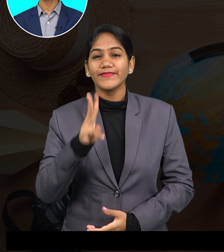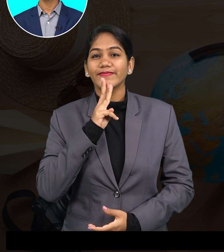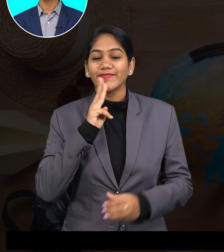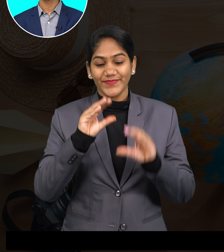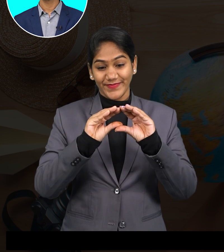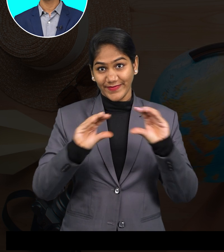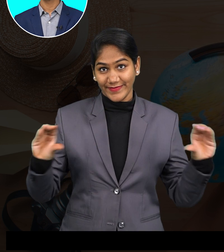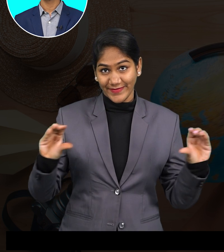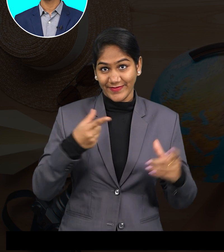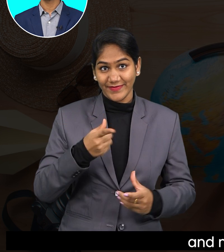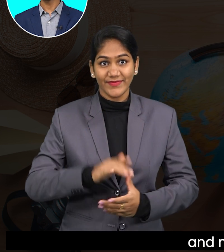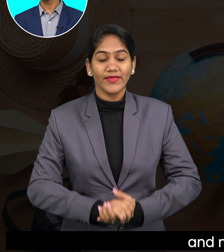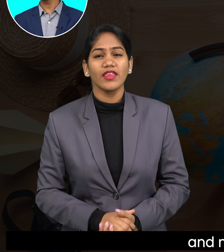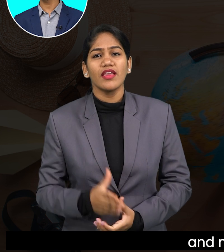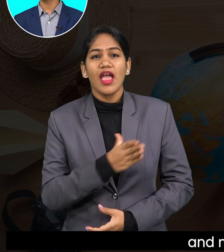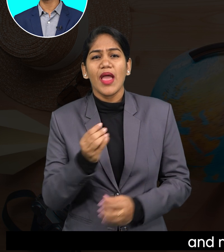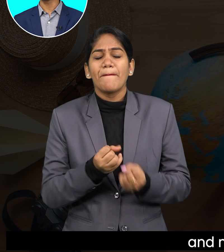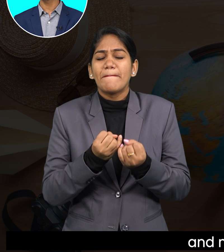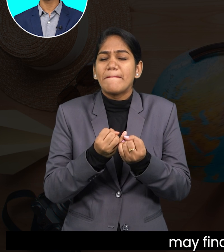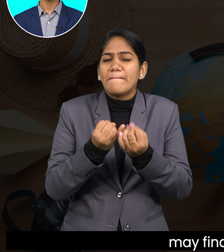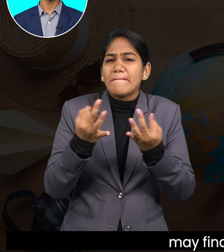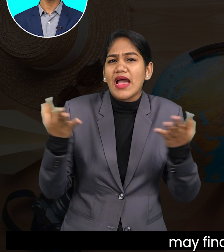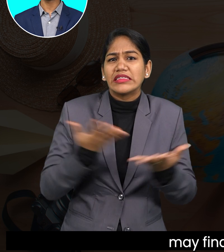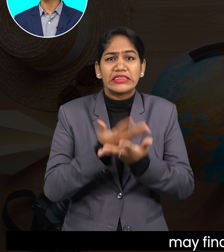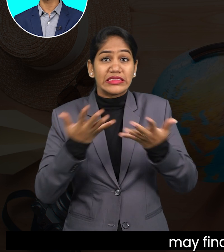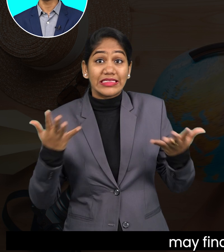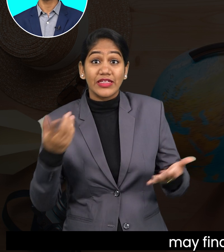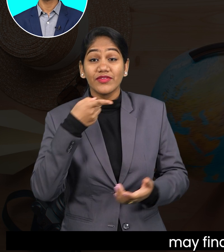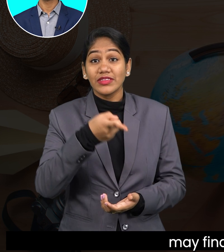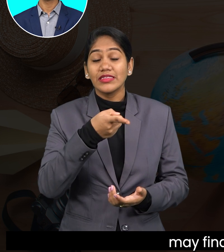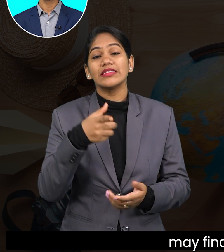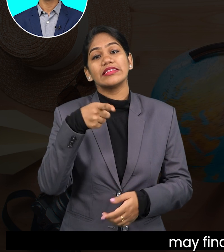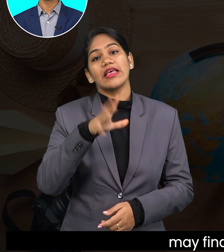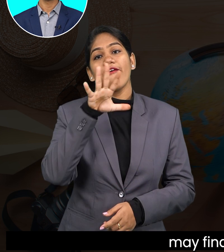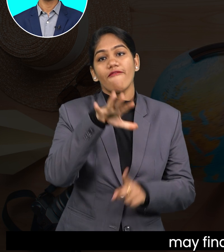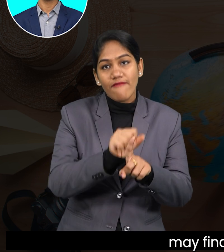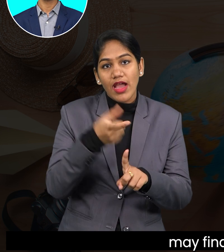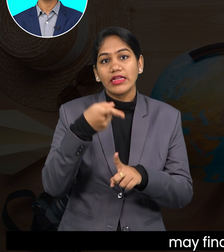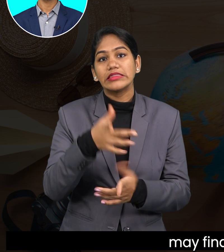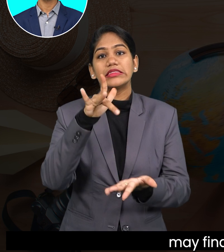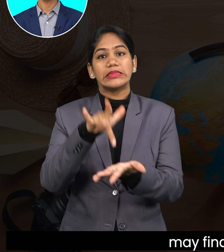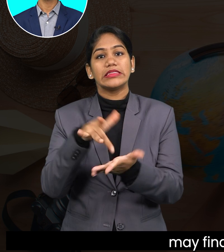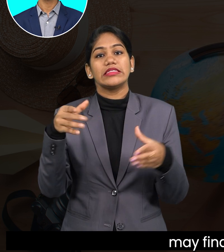pipes, and many other objects may find a place in this group.